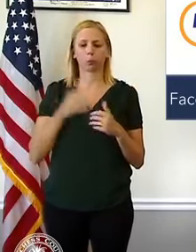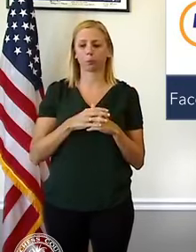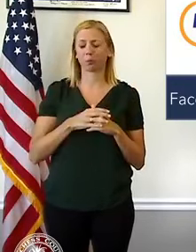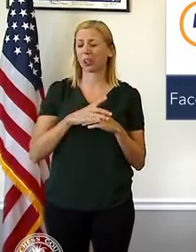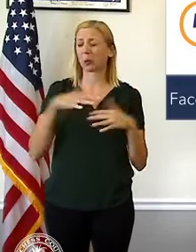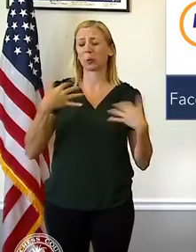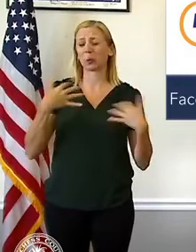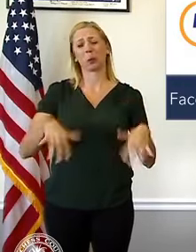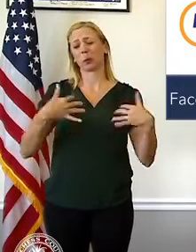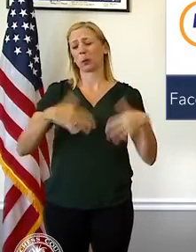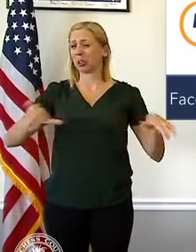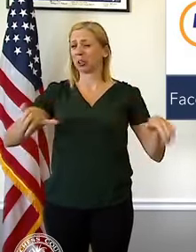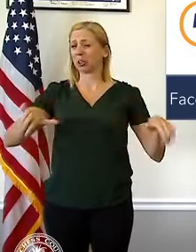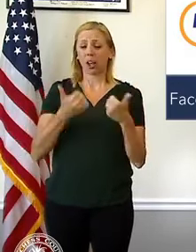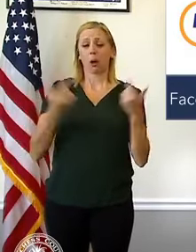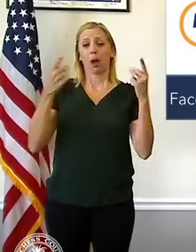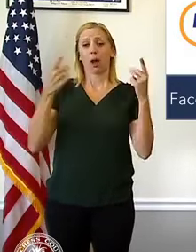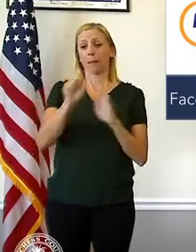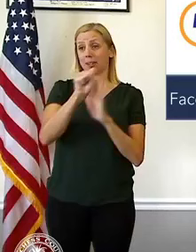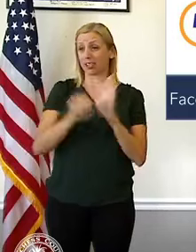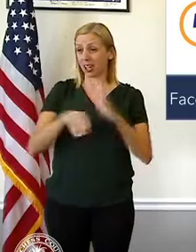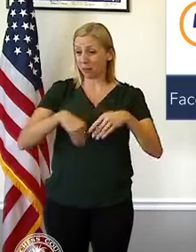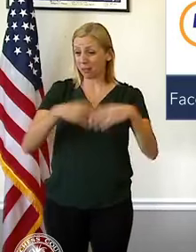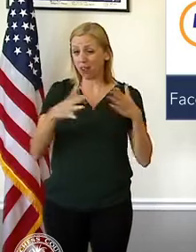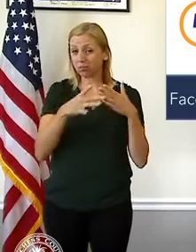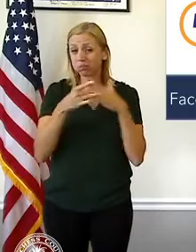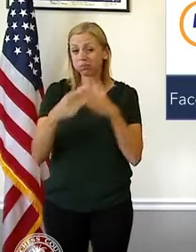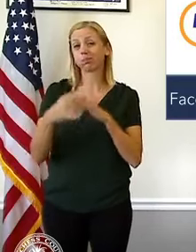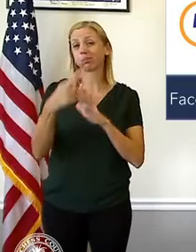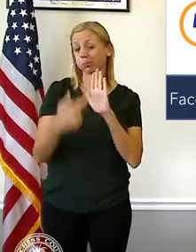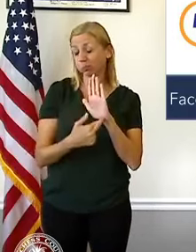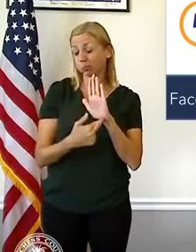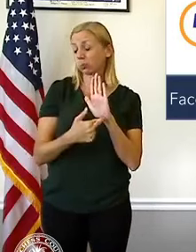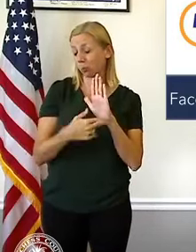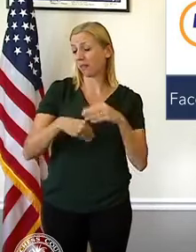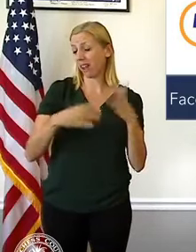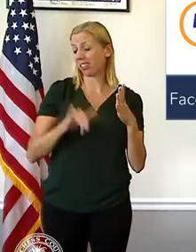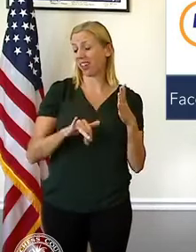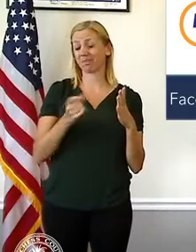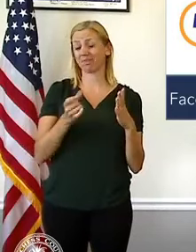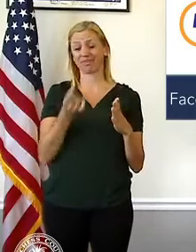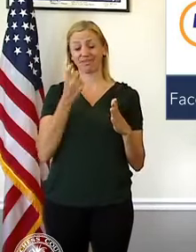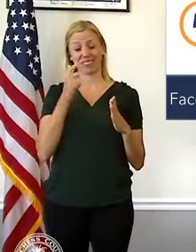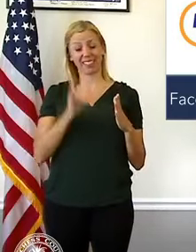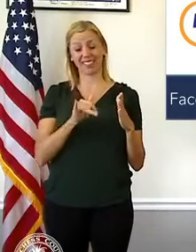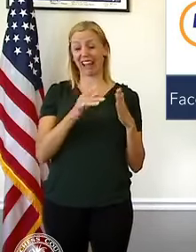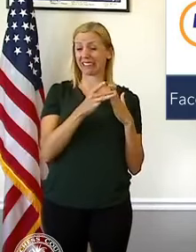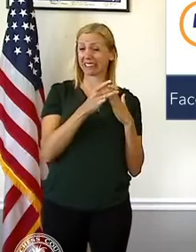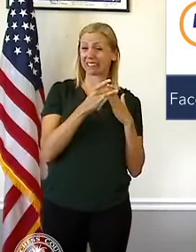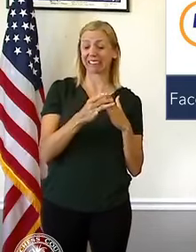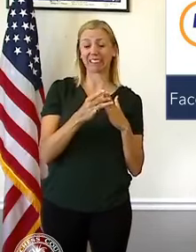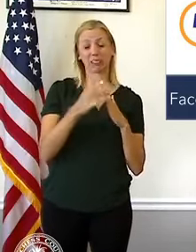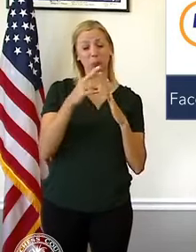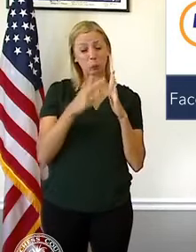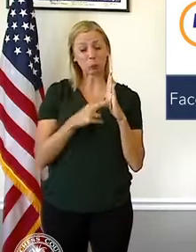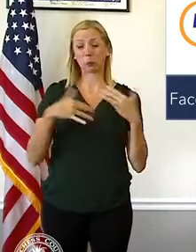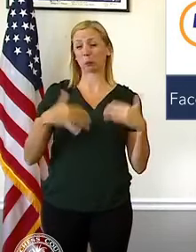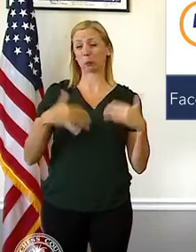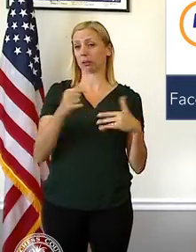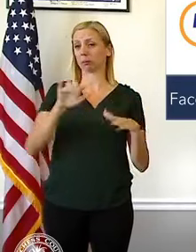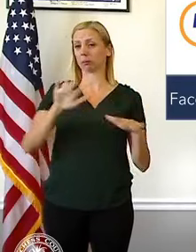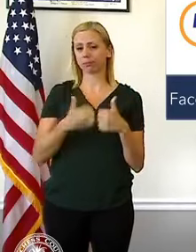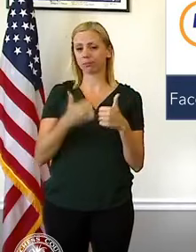very challenged. The state has provided guidance. That guidance is a bit challenging to meet. And of